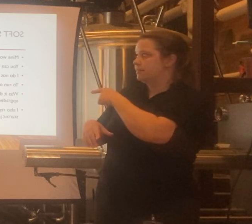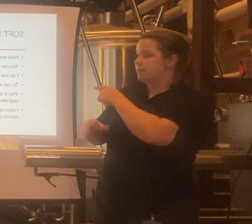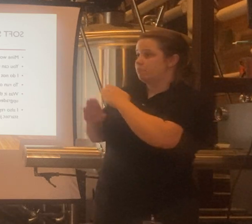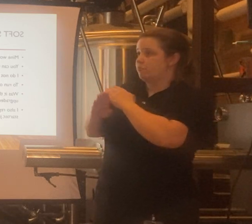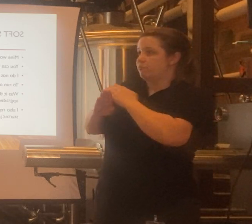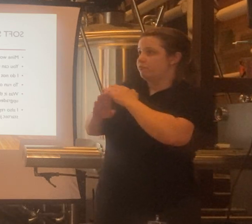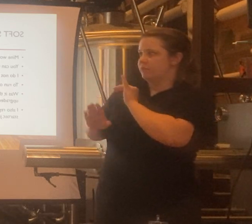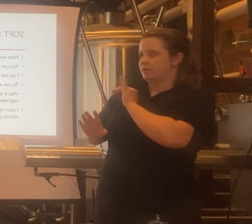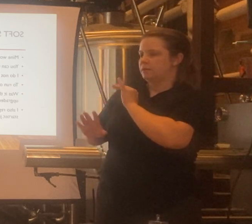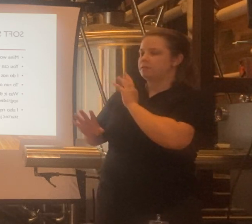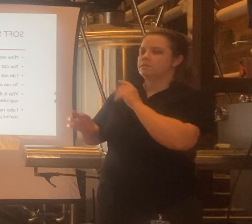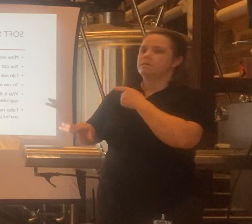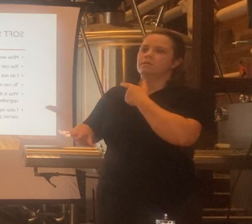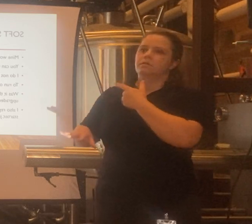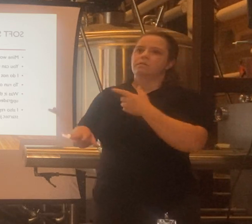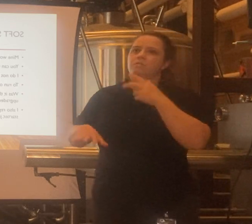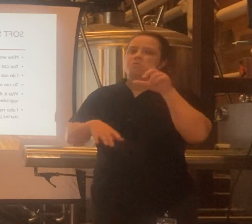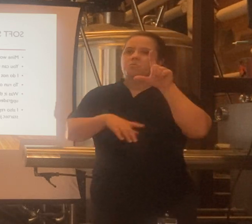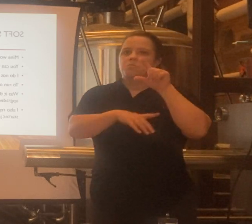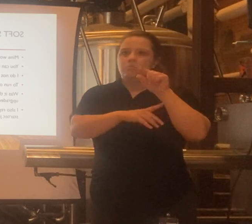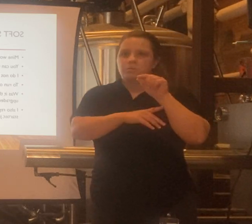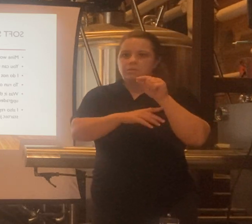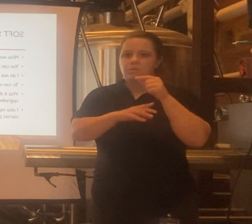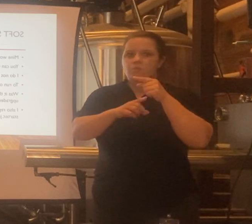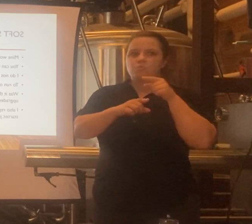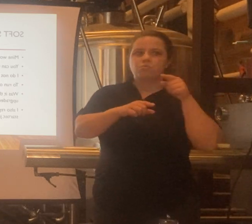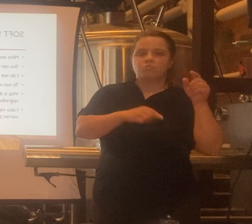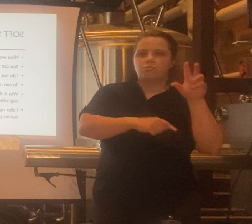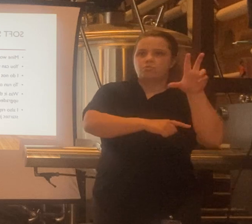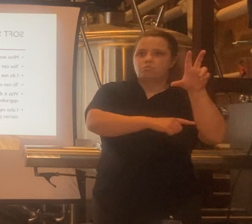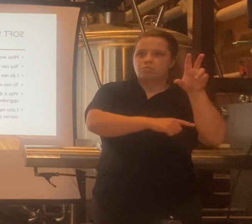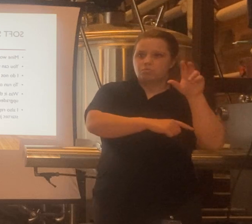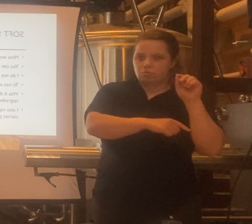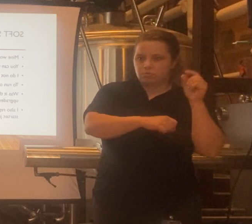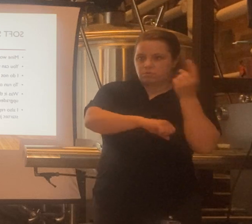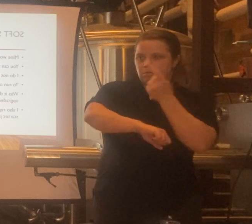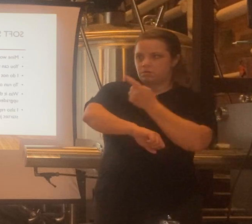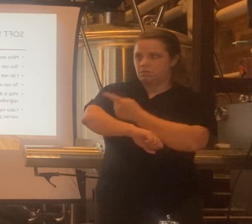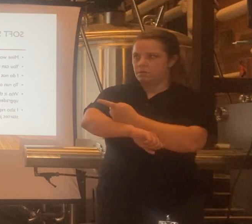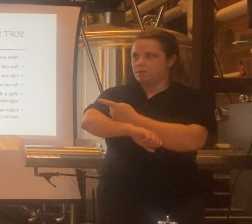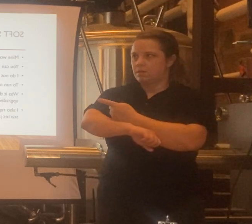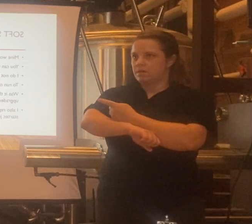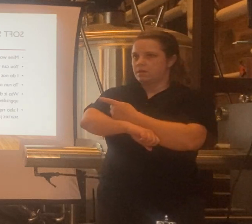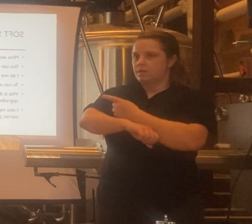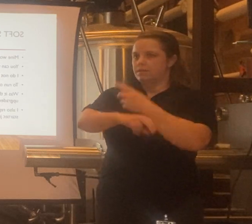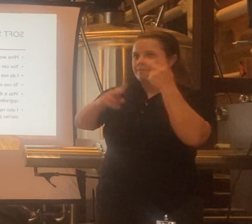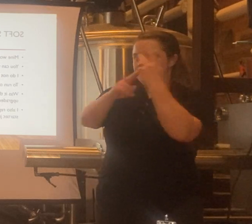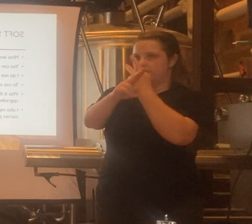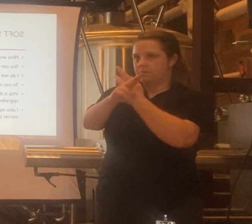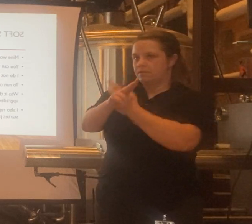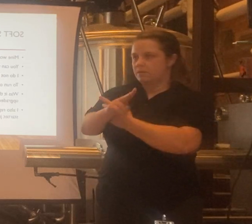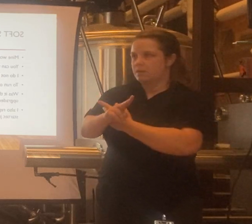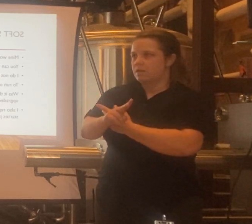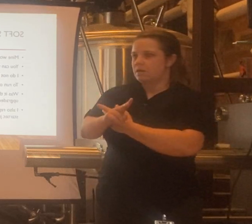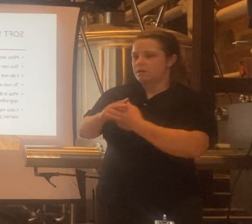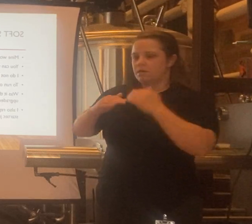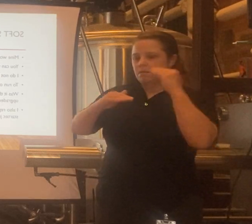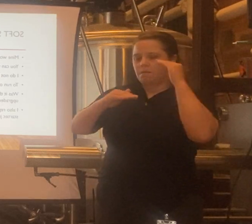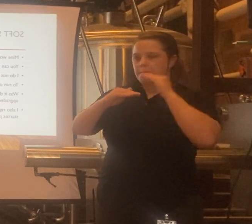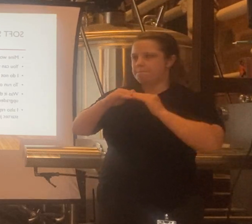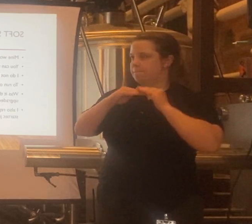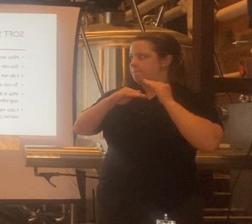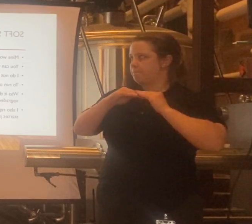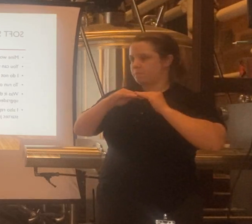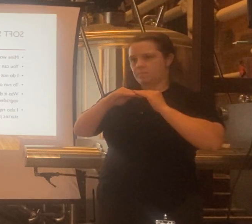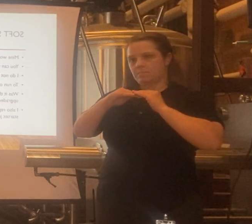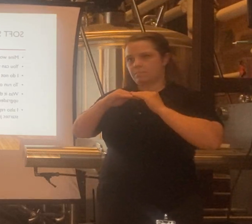to 30 days. It figures out what your minimum running ampage is for your condenser, as well as the motor, the